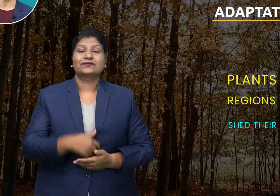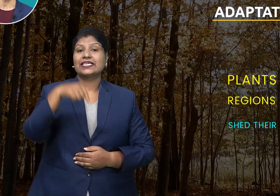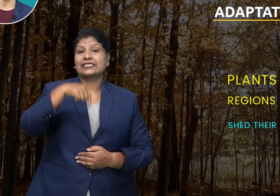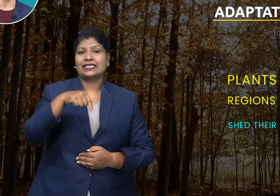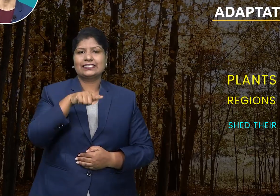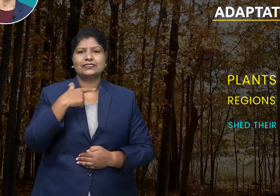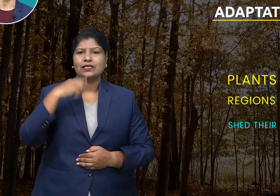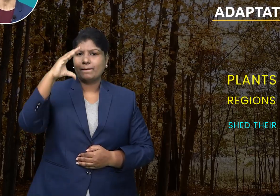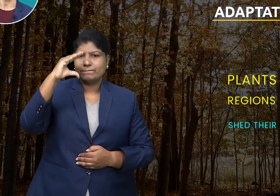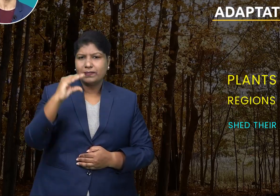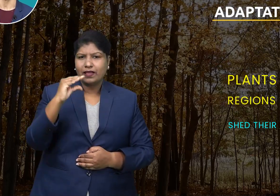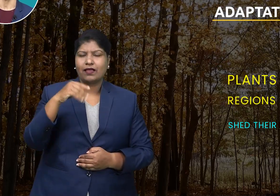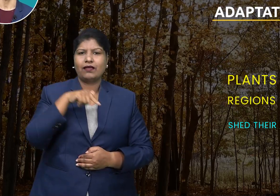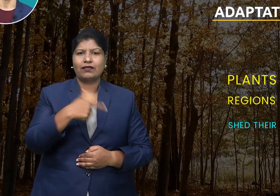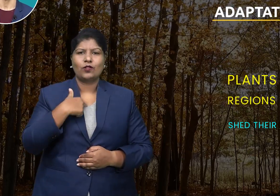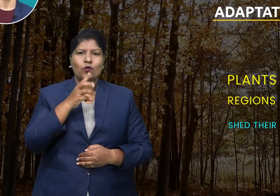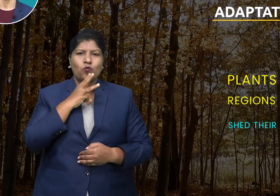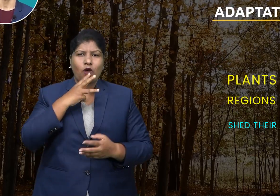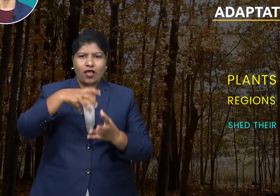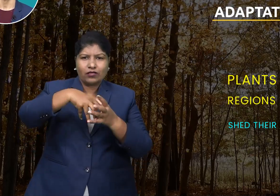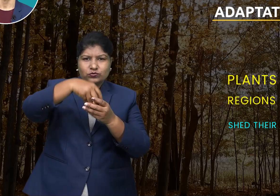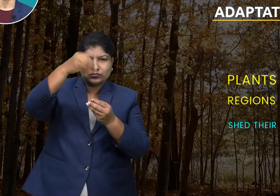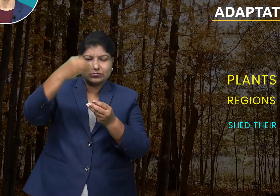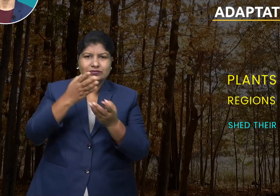This minimizes transpiration loss